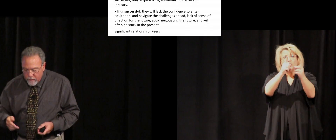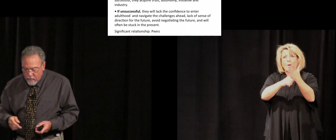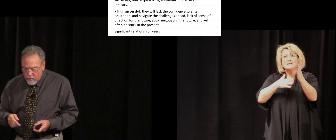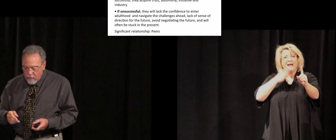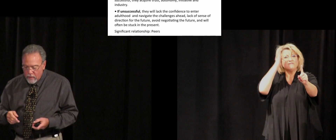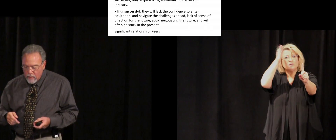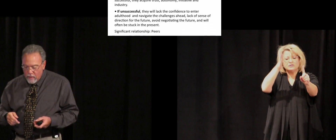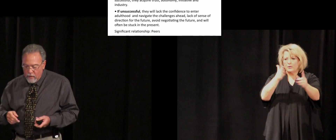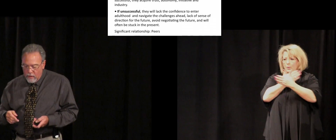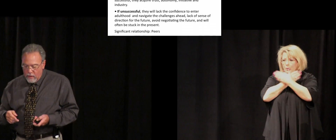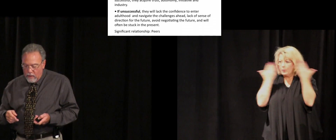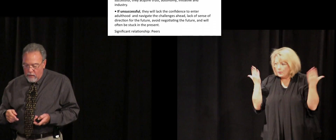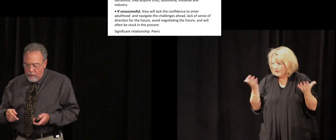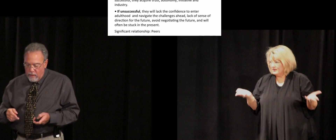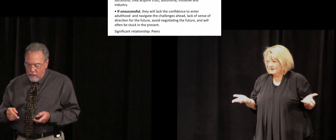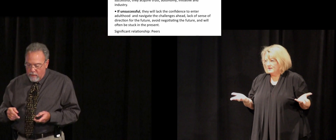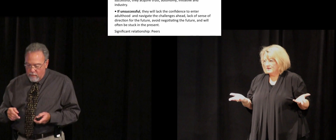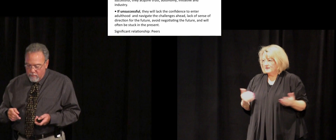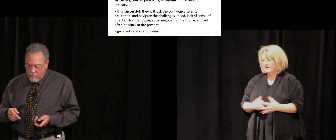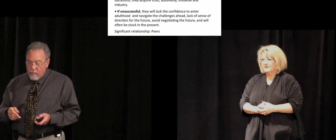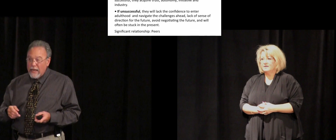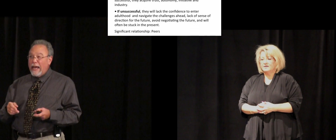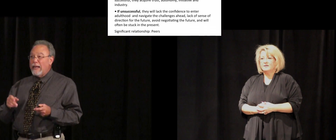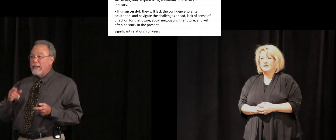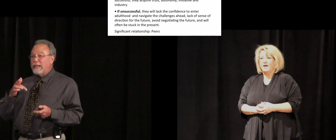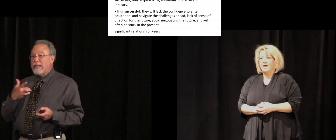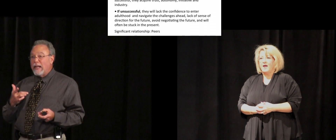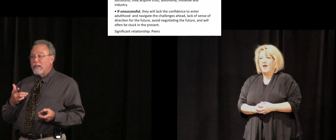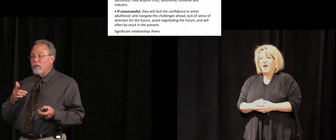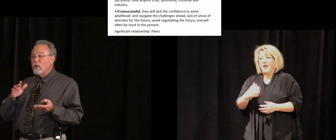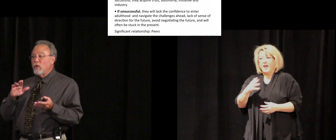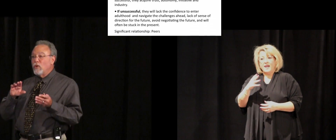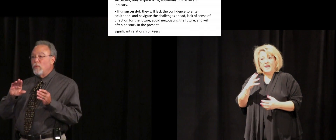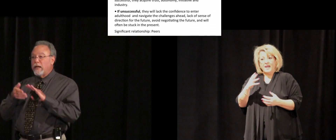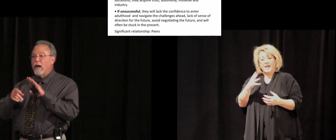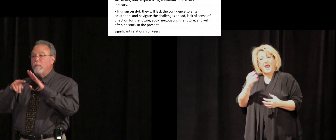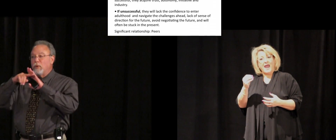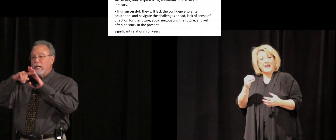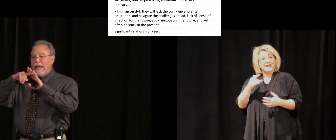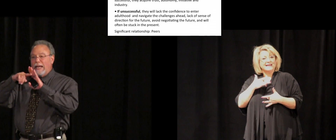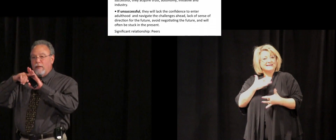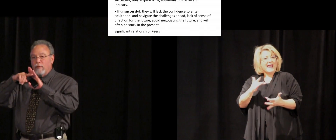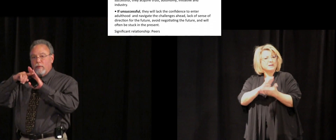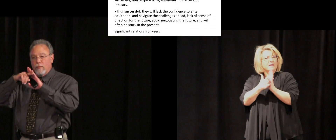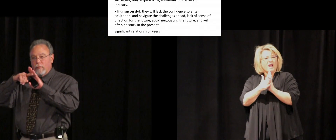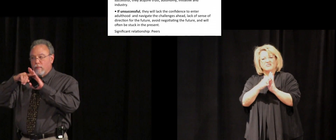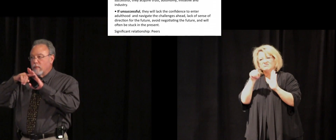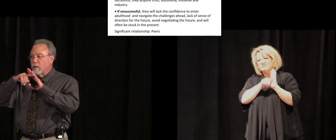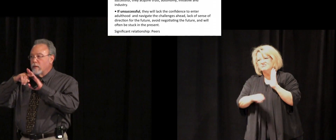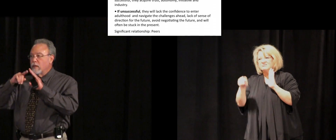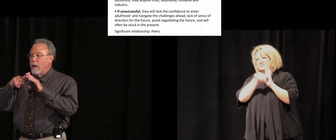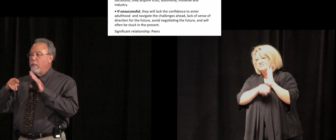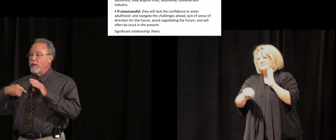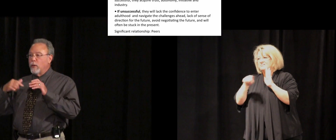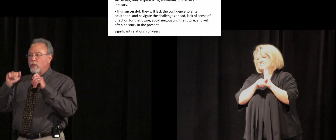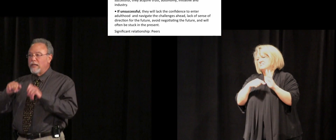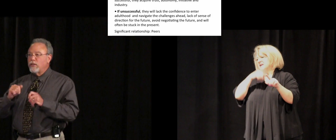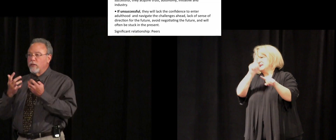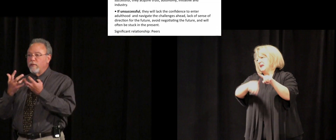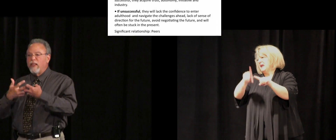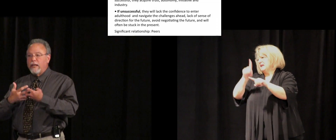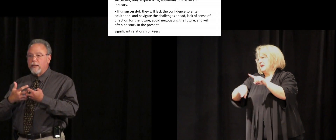because you will be the role model. What is unfortunate is that in all of the wisdom of all the